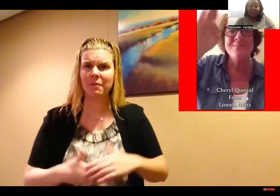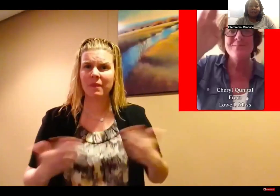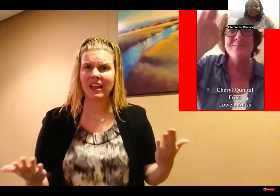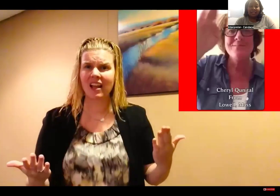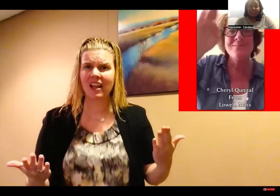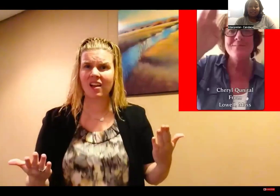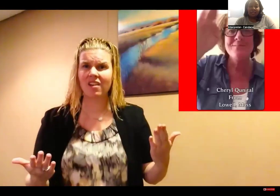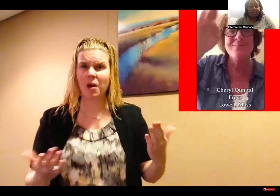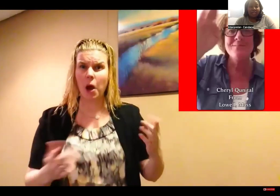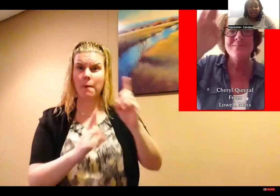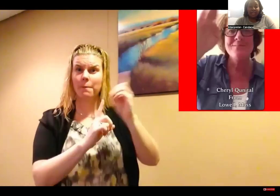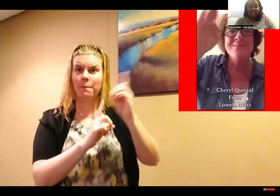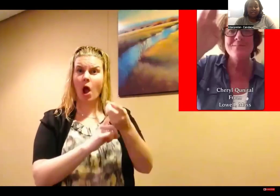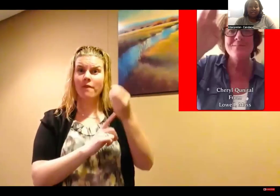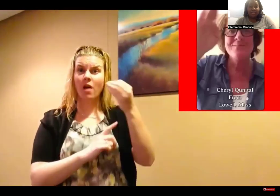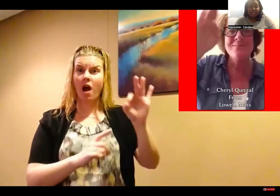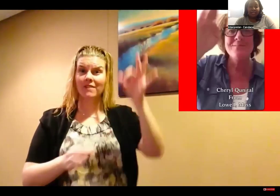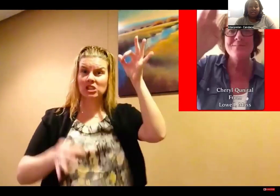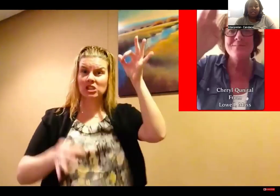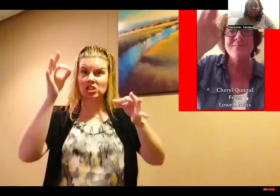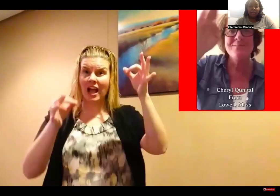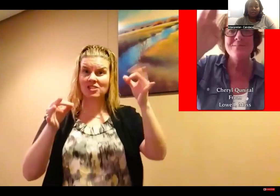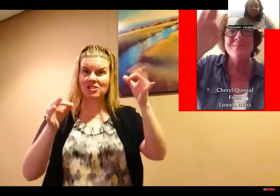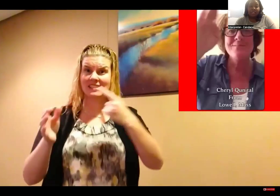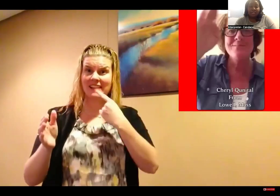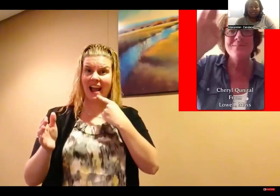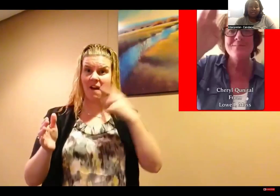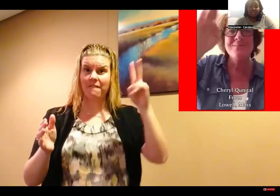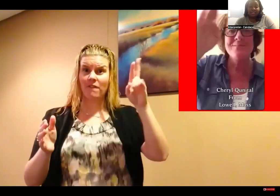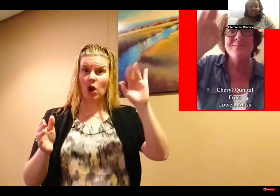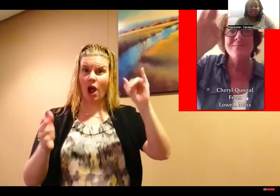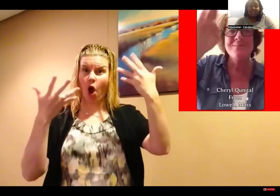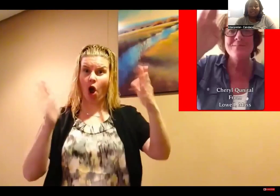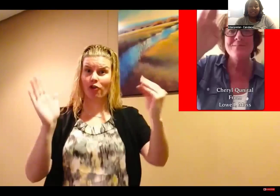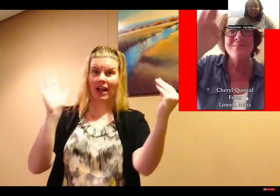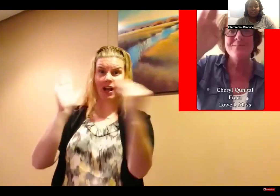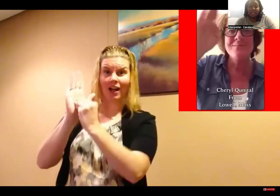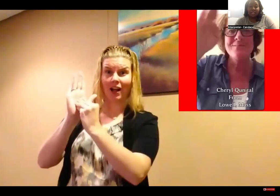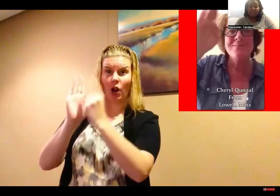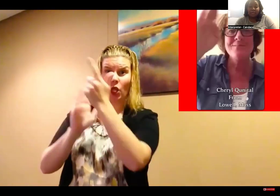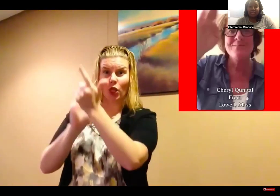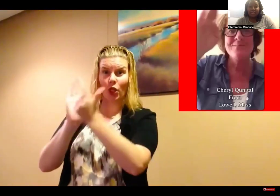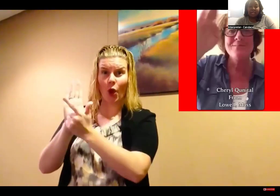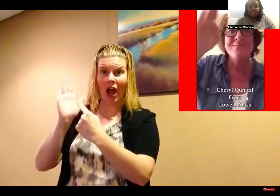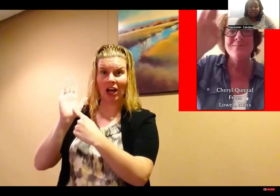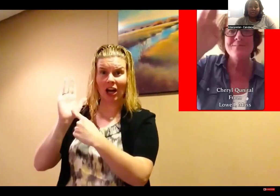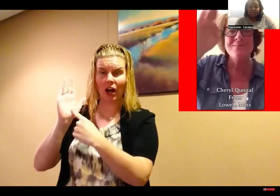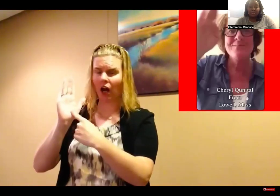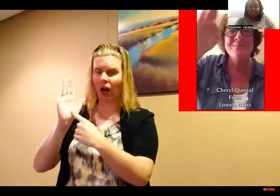I can't believe that the Department of Justice said that VRI is